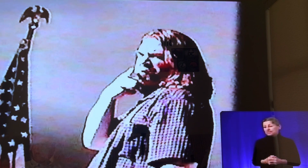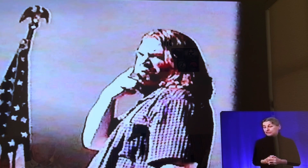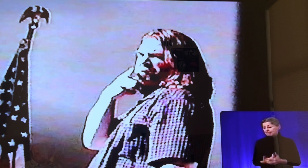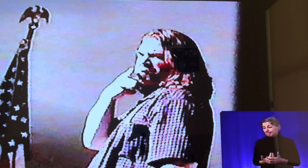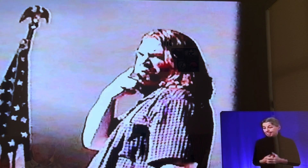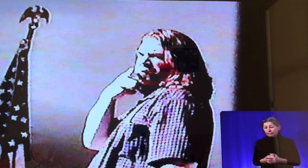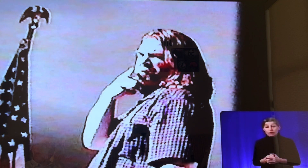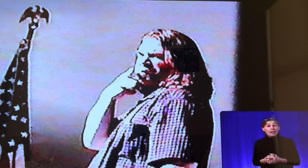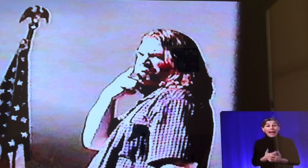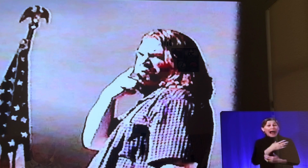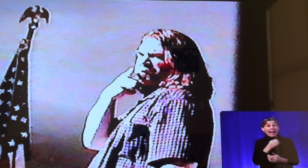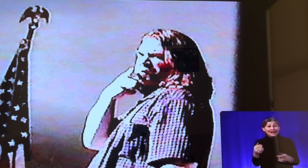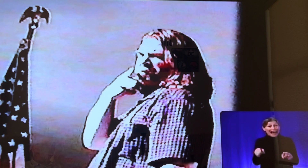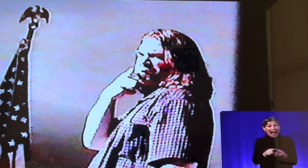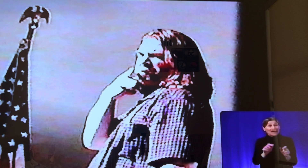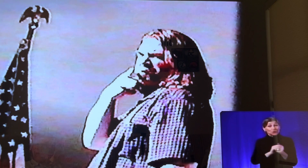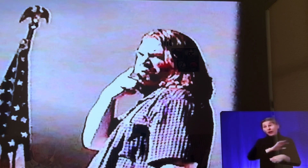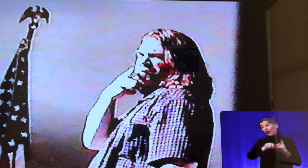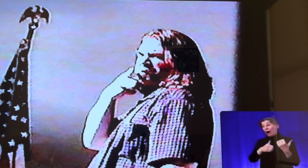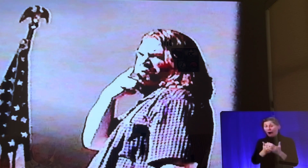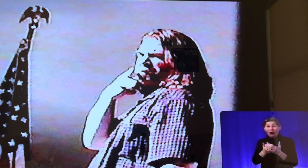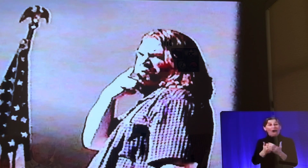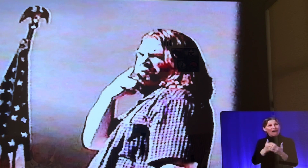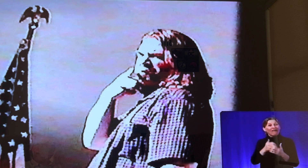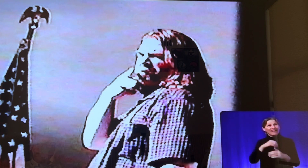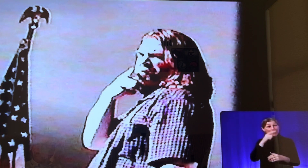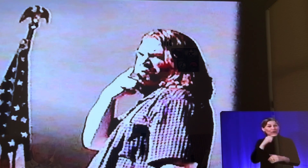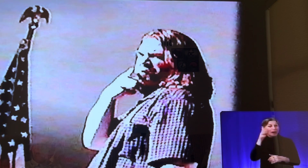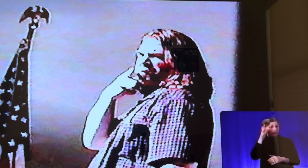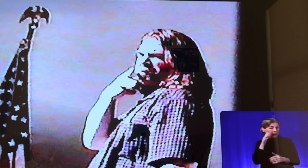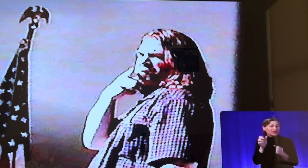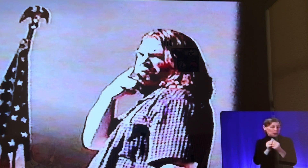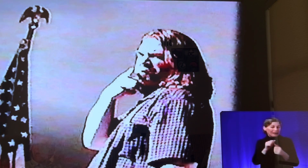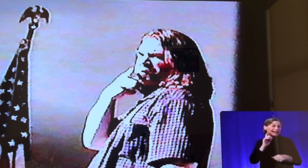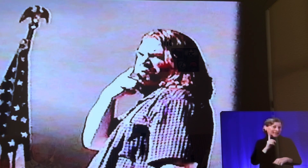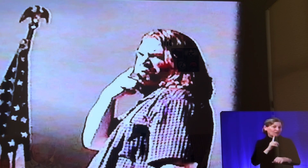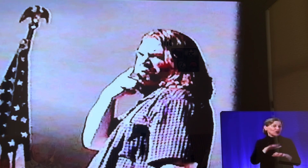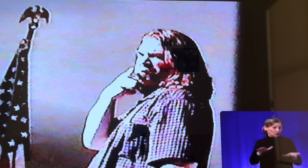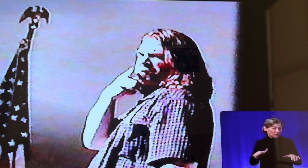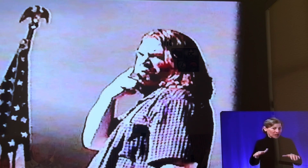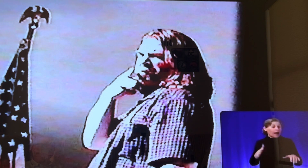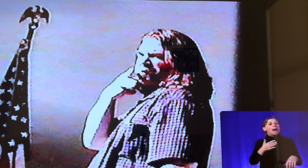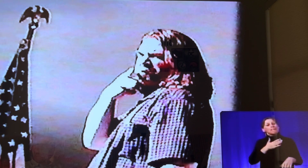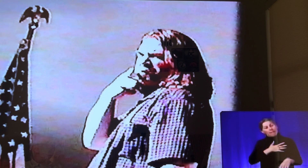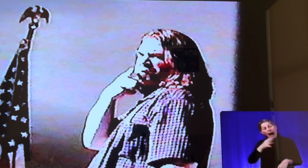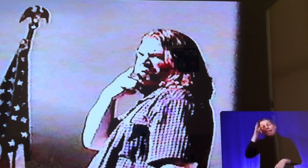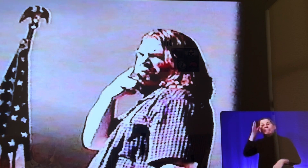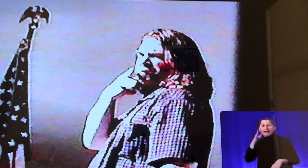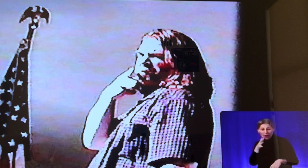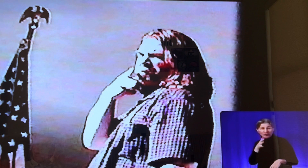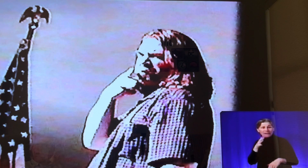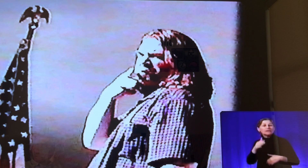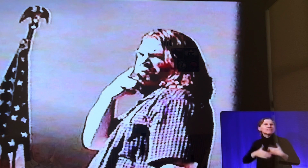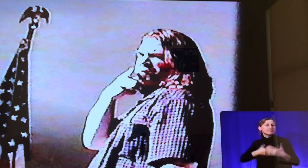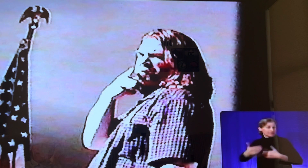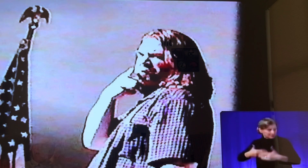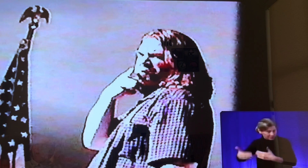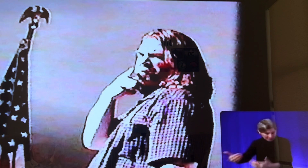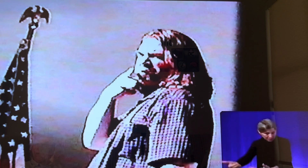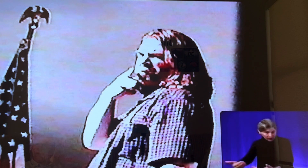and as with all hearing parents who have a deaf child, my parents, and he's going to go on now to go into direct address. The next